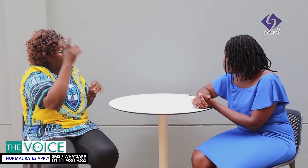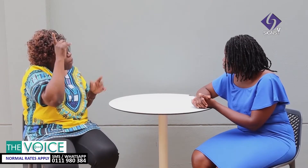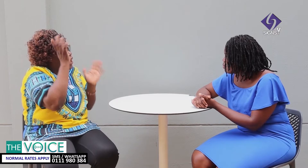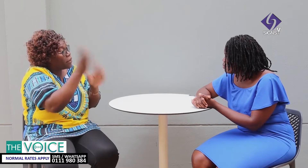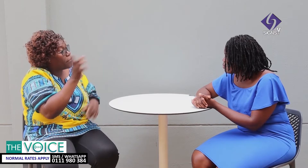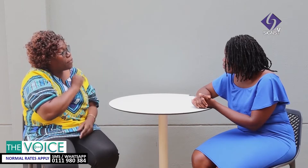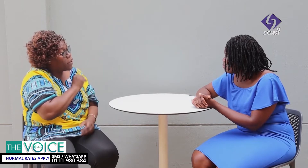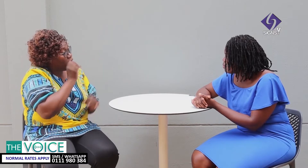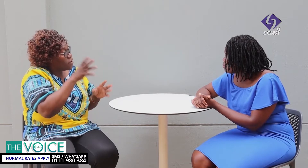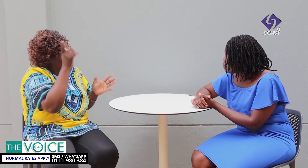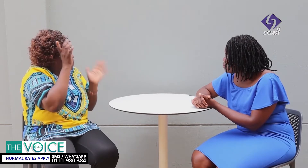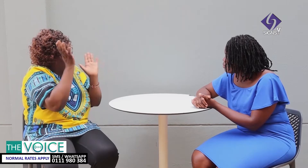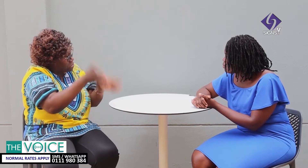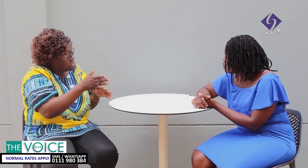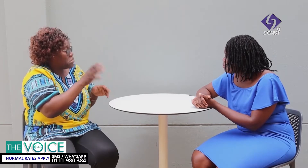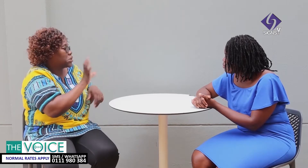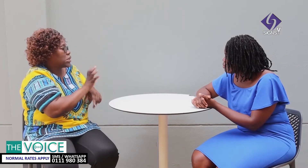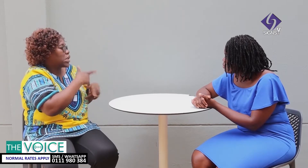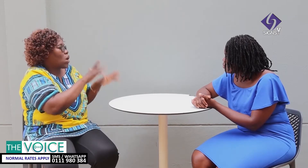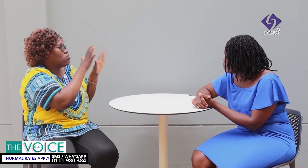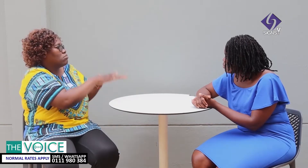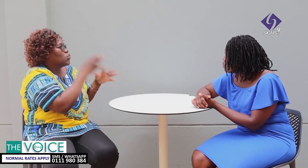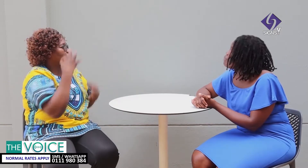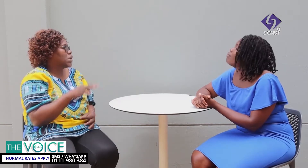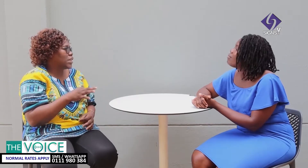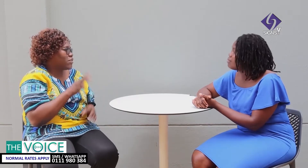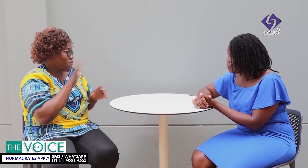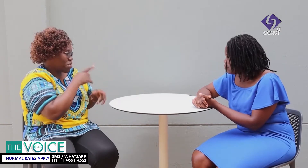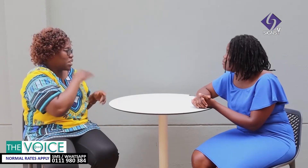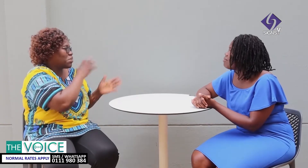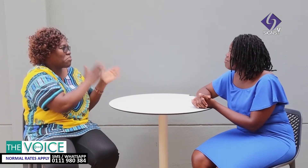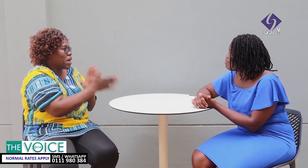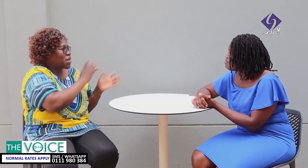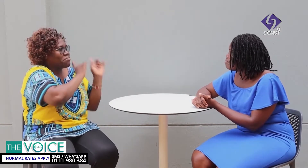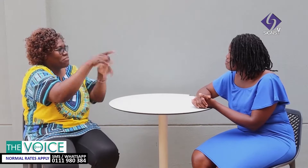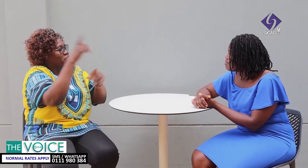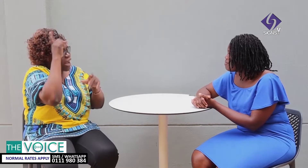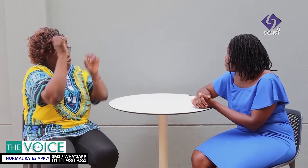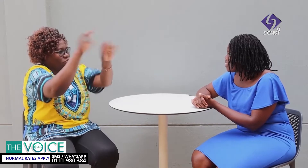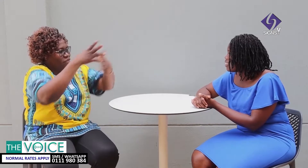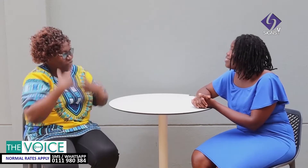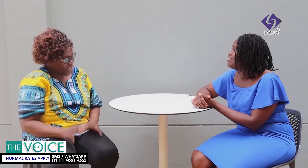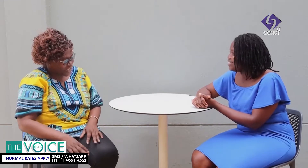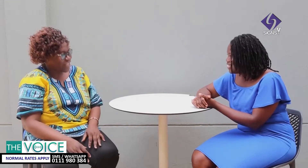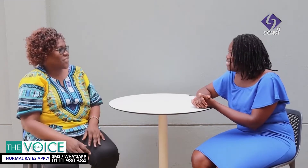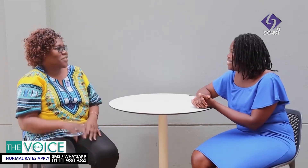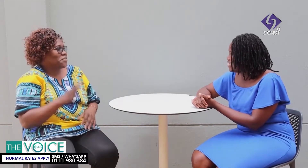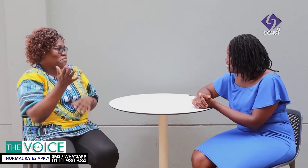actually signing and ending any form of relationship which we're going to be having. So my uncle actually, that's where he gave up